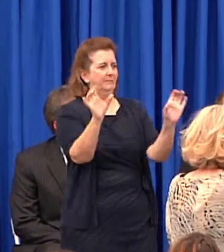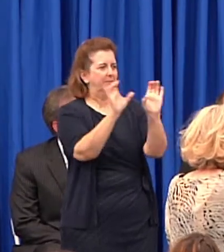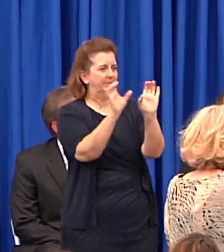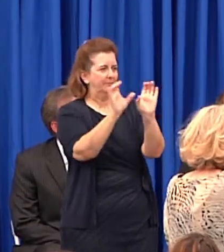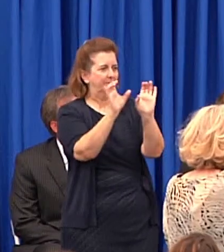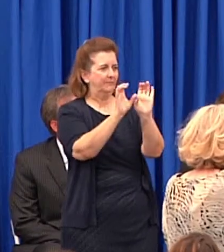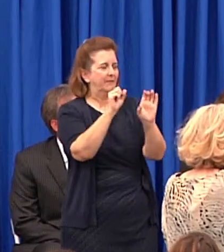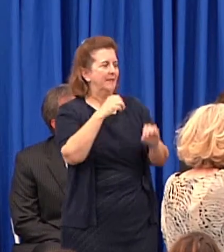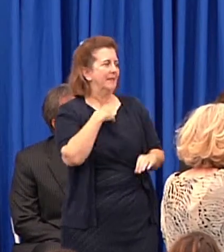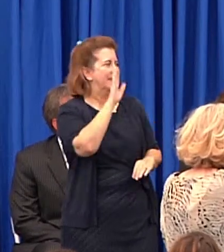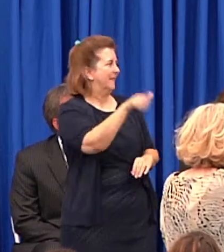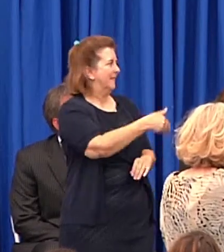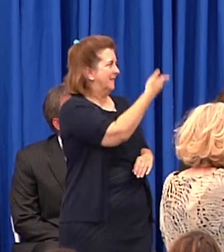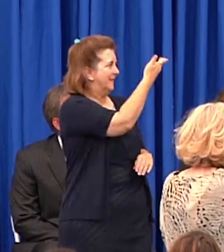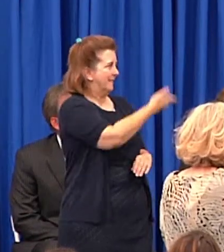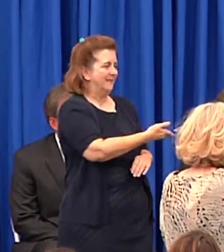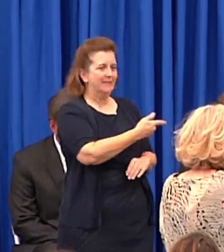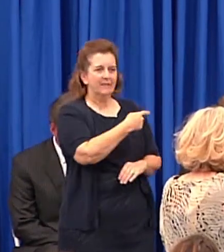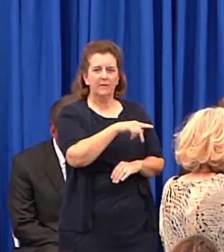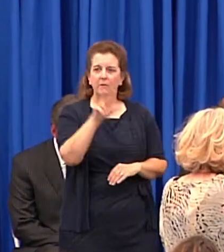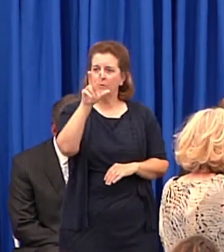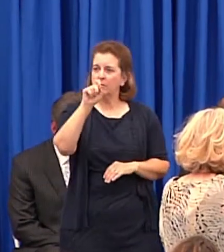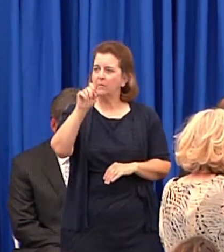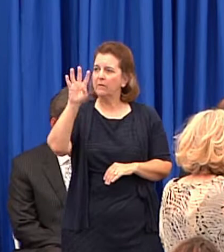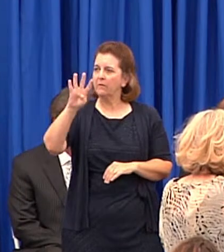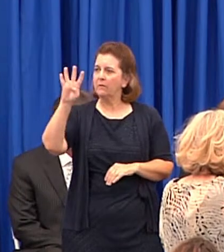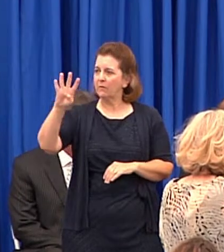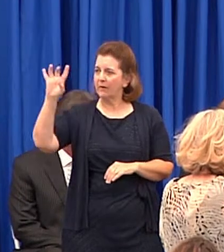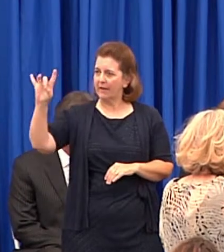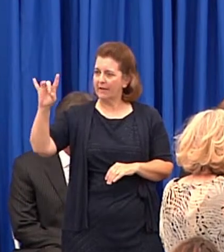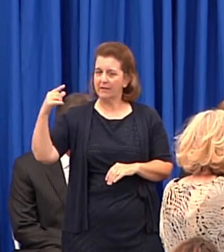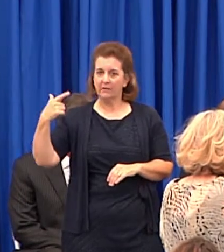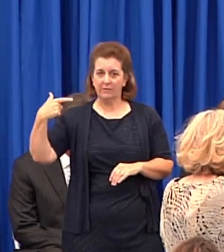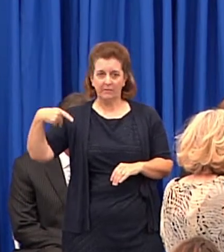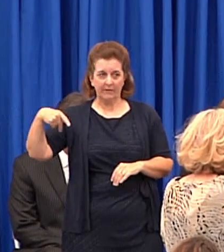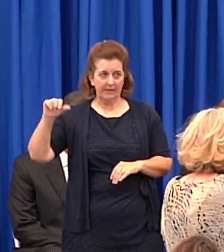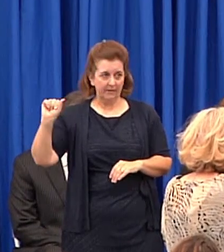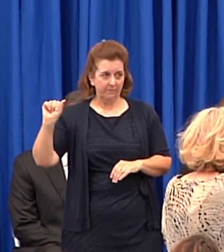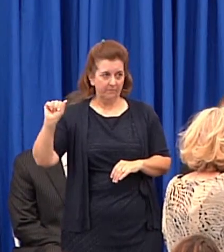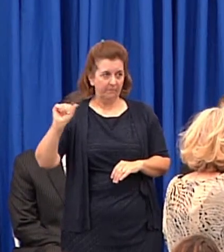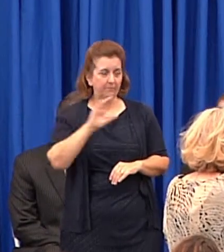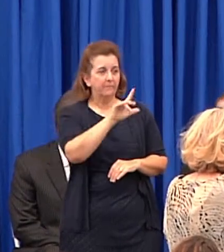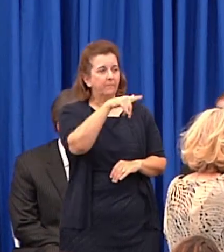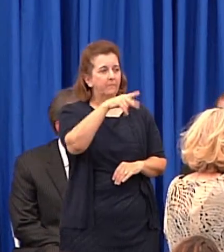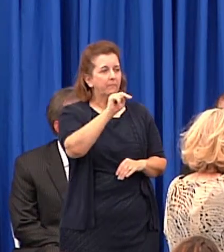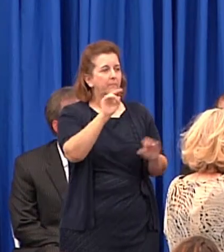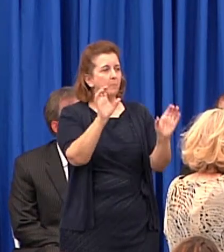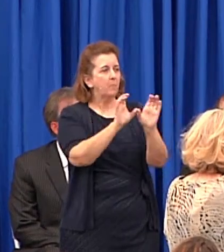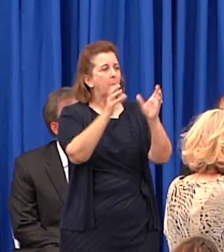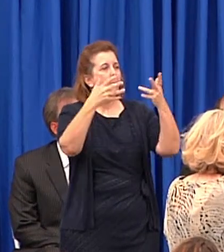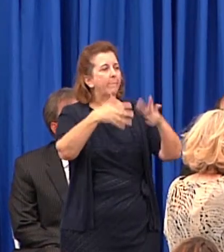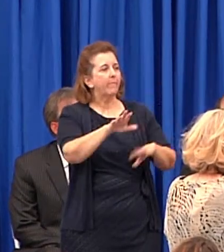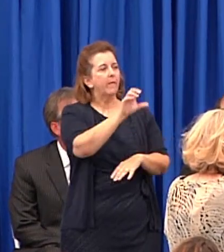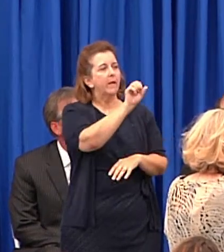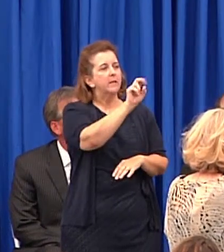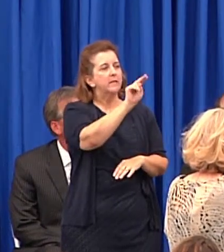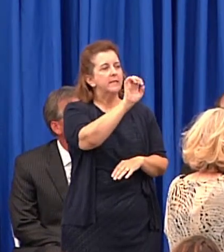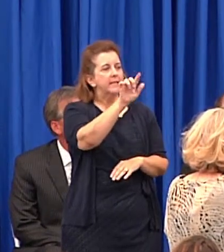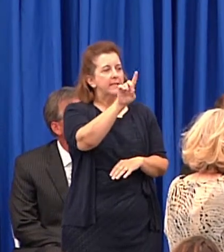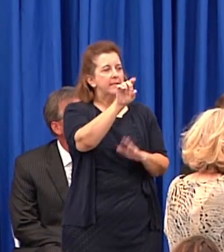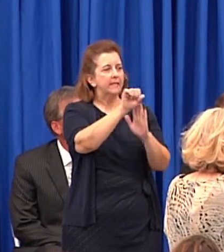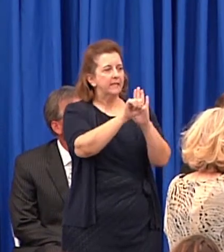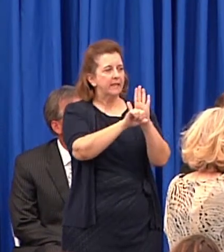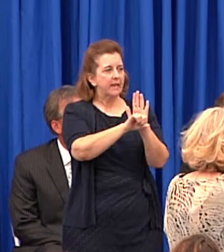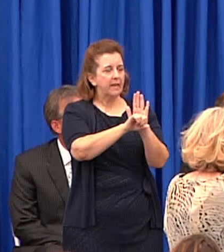during candlelighting. She has a 3.448 GPA. She completed her LPN certificate at Sneed State and was accepted